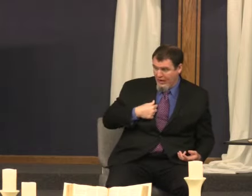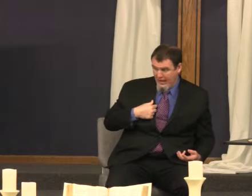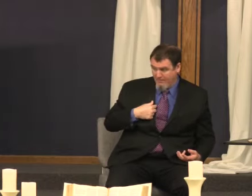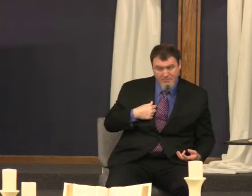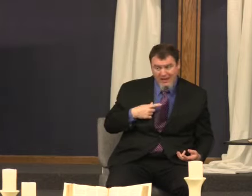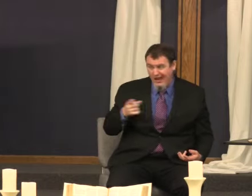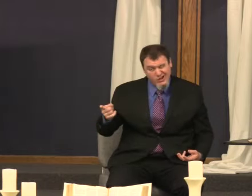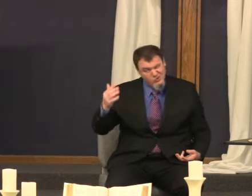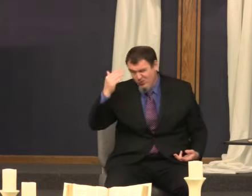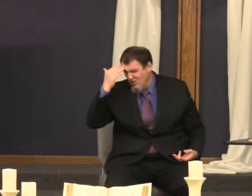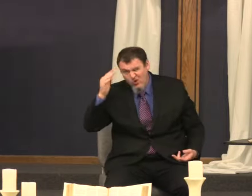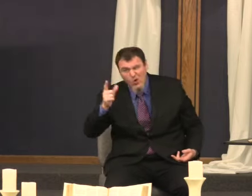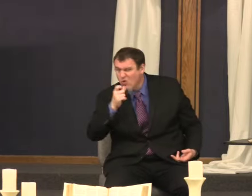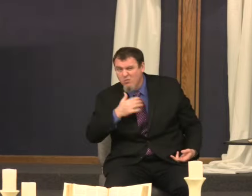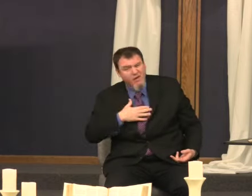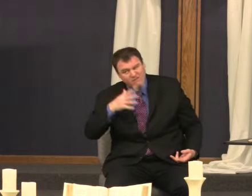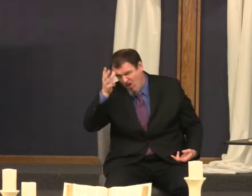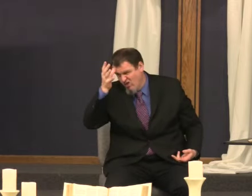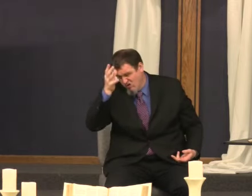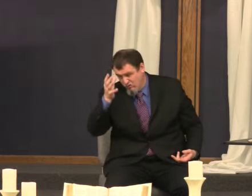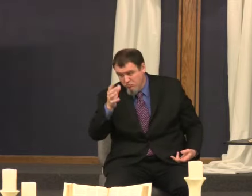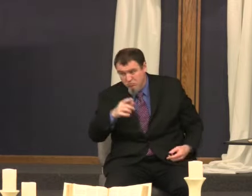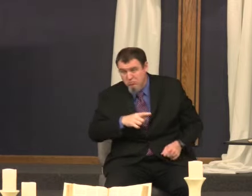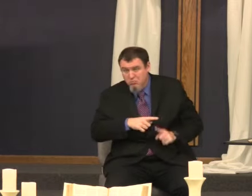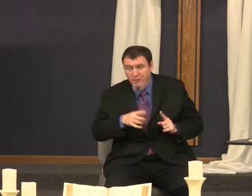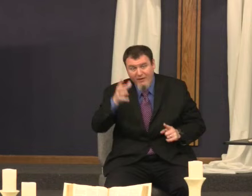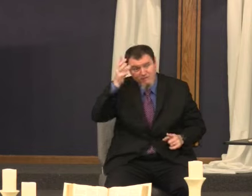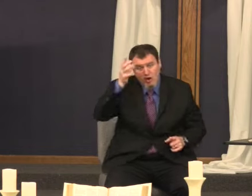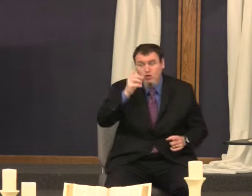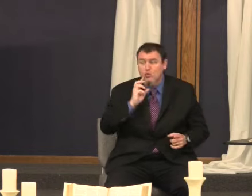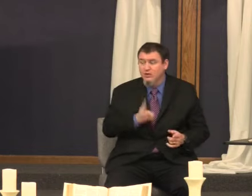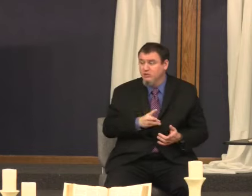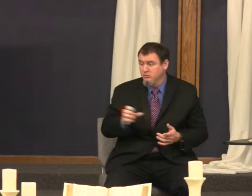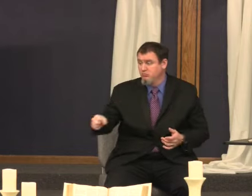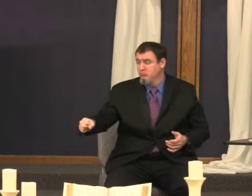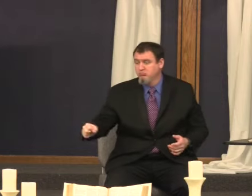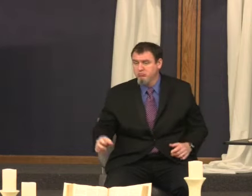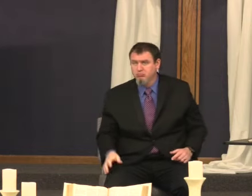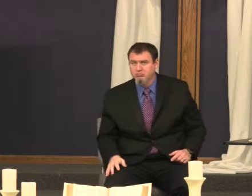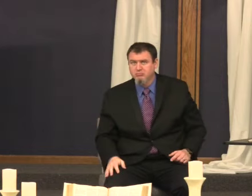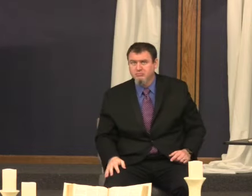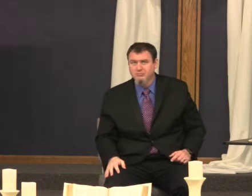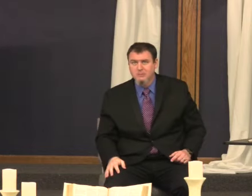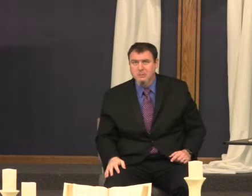Well, you don't know who I am, and you don't know who my Father is, but my Father is a witness.